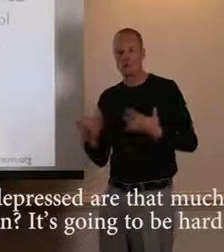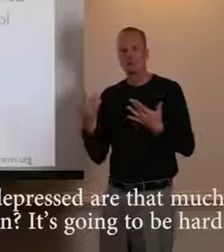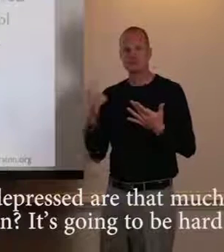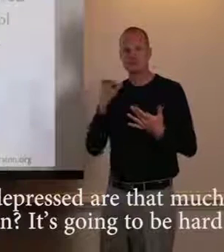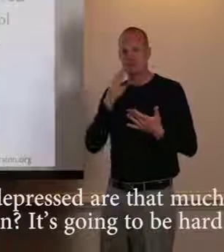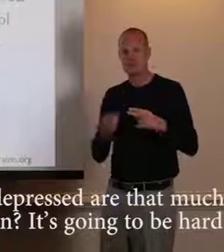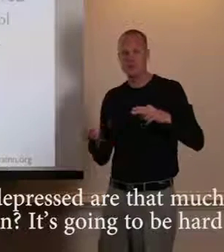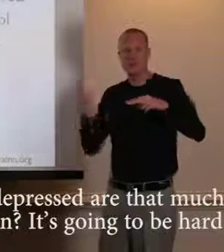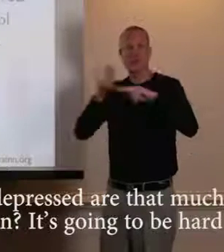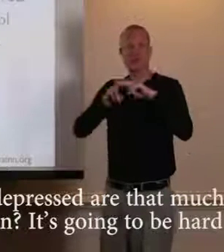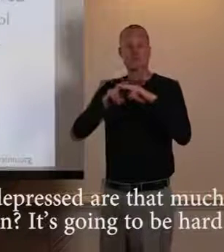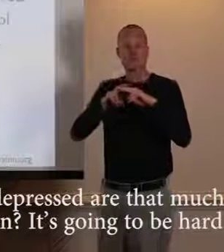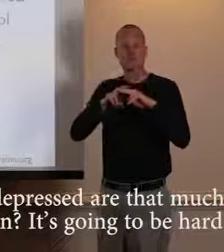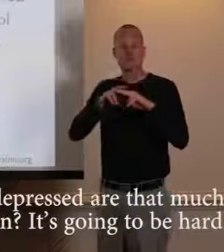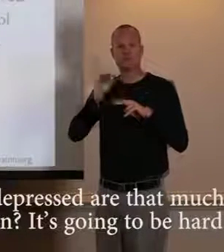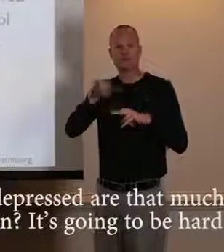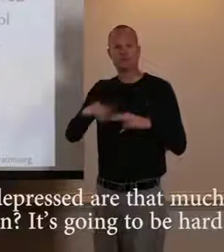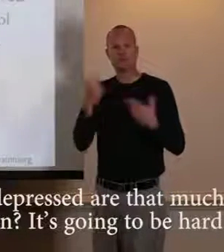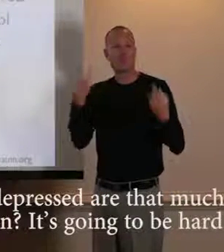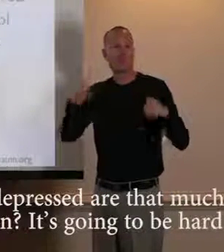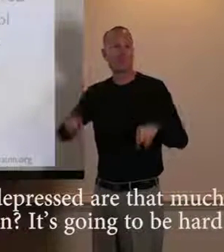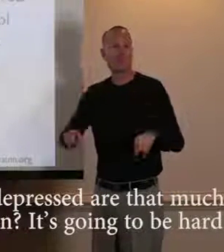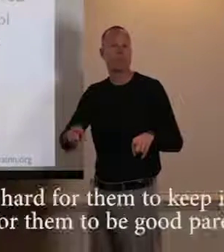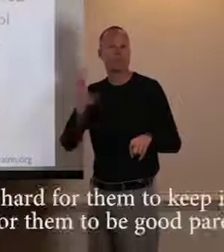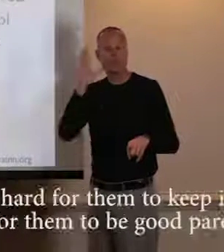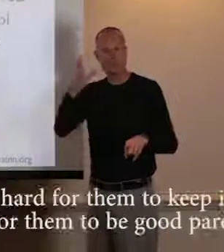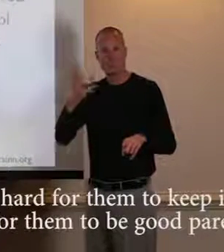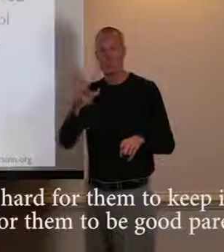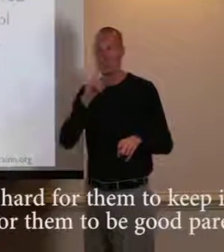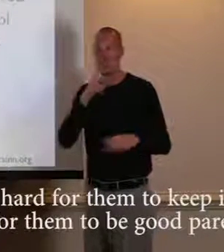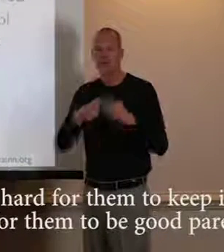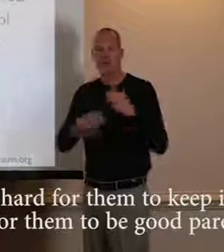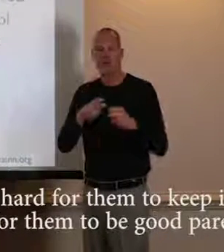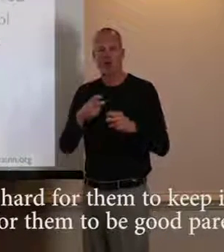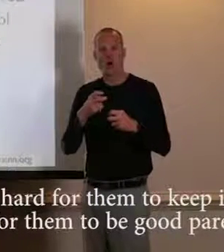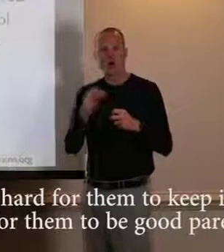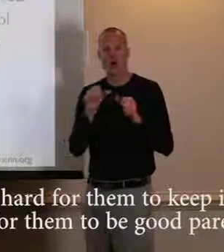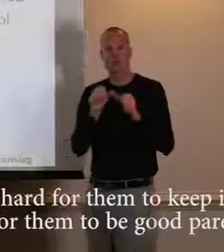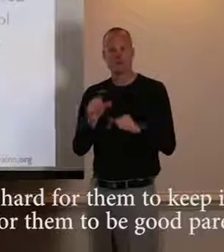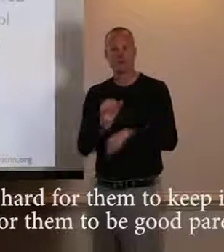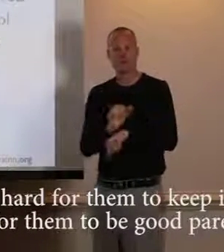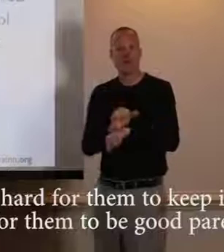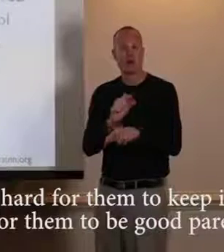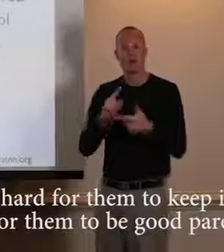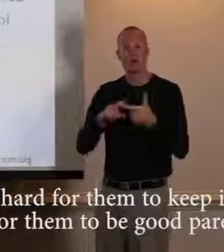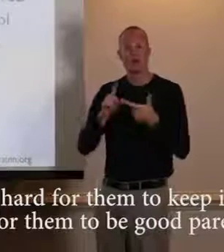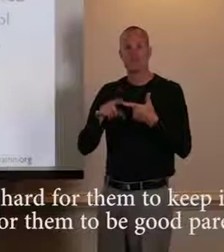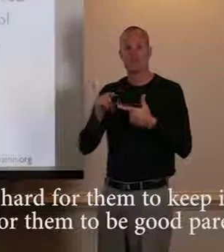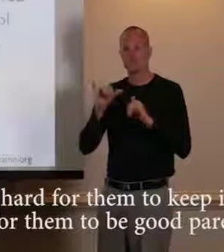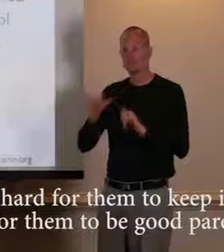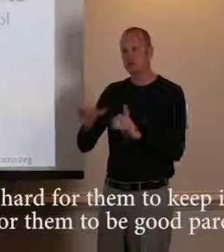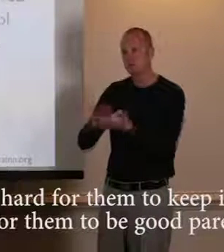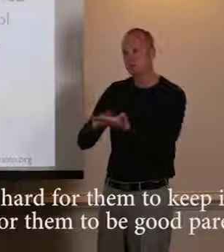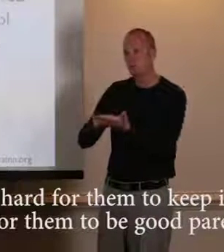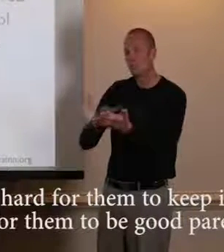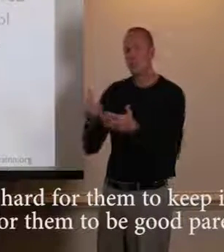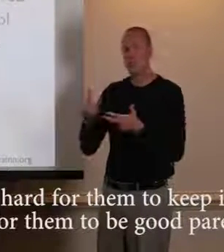much higher, what's going to happen? It's going to be hard for them to keep a job. It's going to be hard for them to keep in school. It's going to be hard for them to be